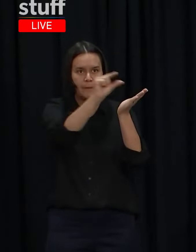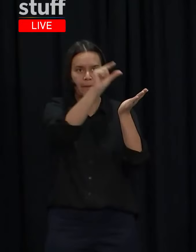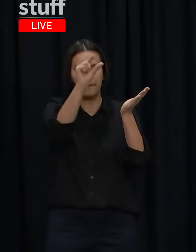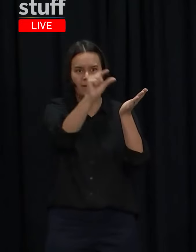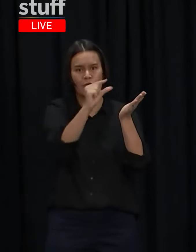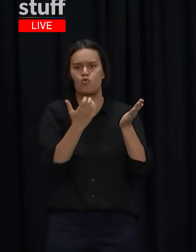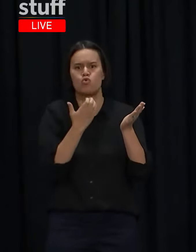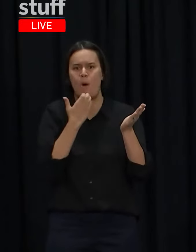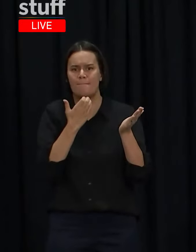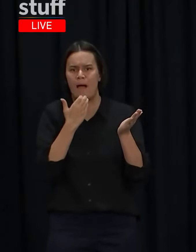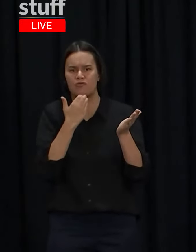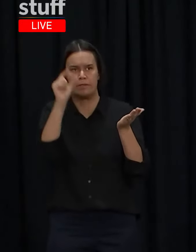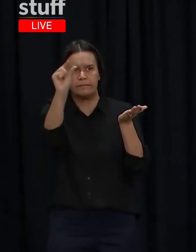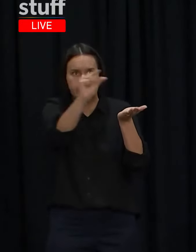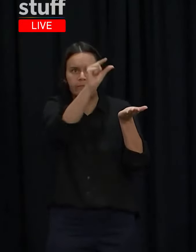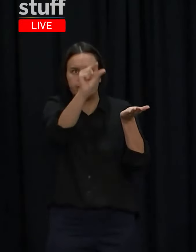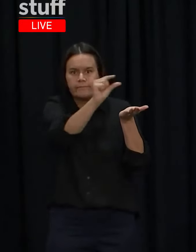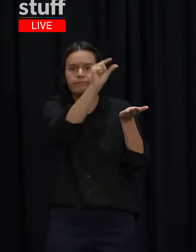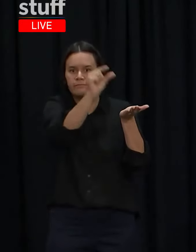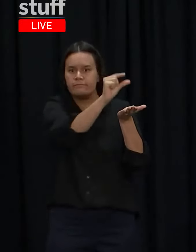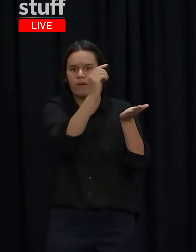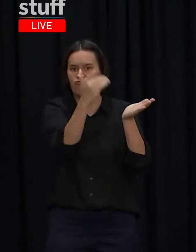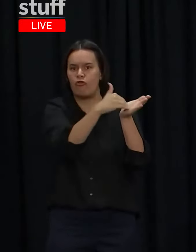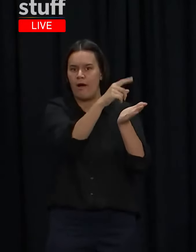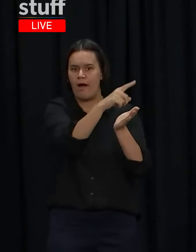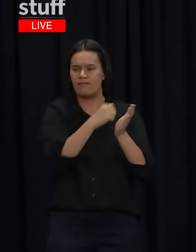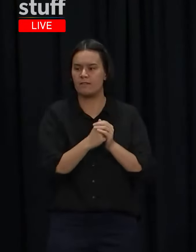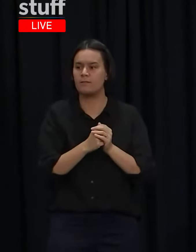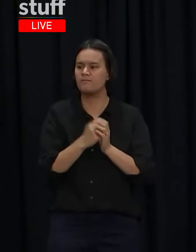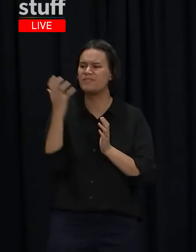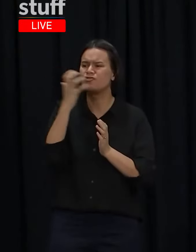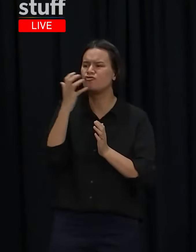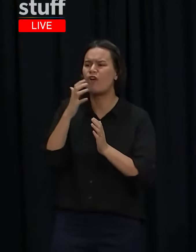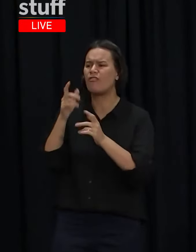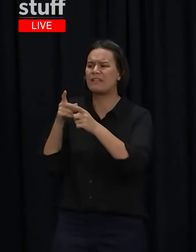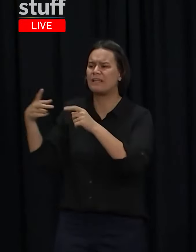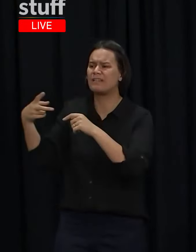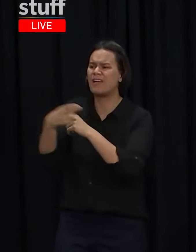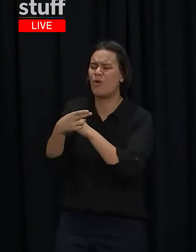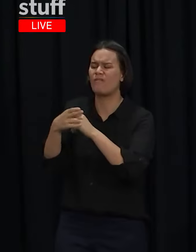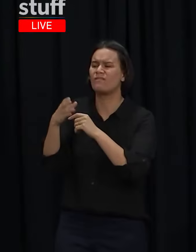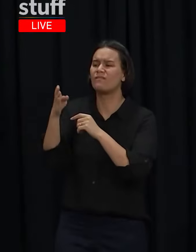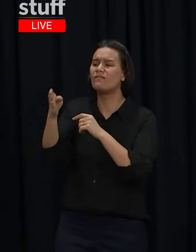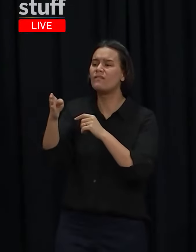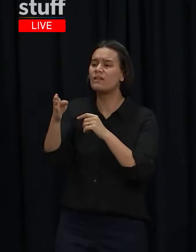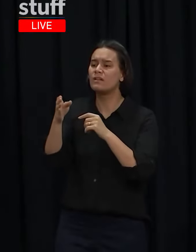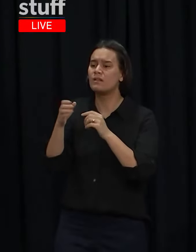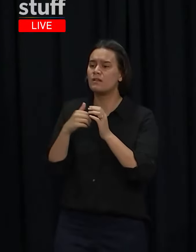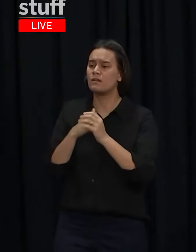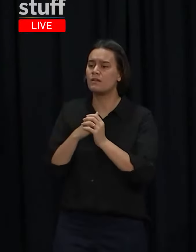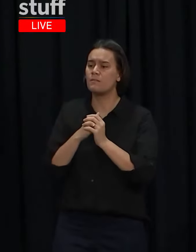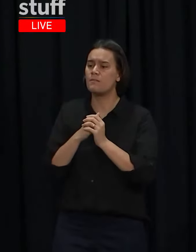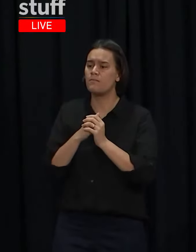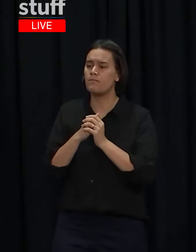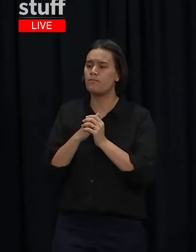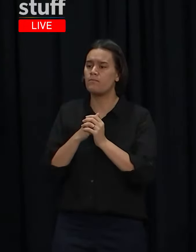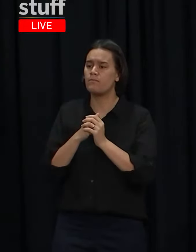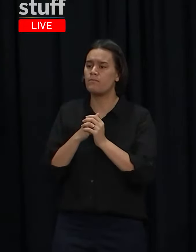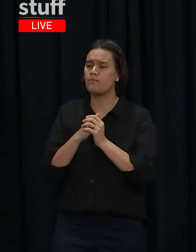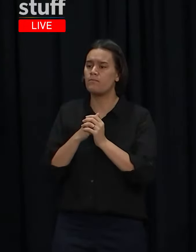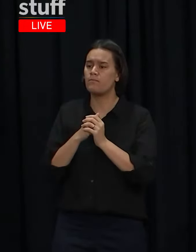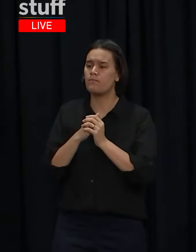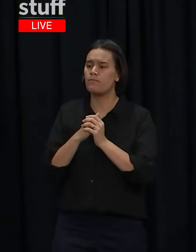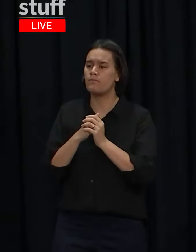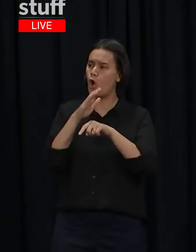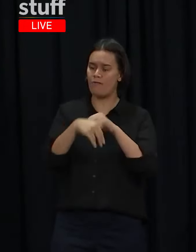Yeah. Oh yeah, I'll let you finish. Sorry, I cut the question off, then I'll come to you. Just very quickly on